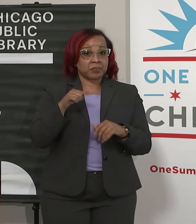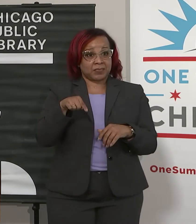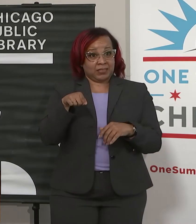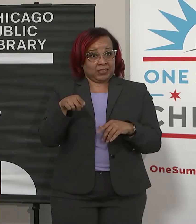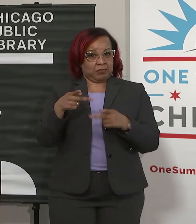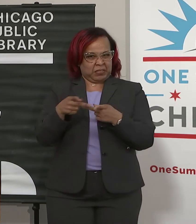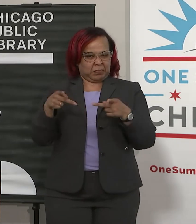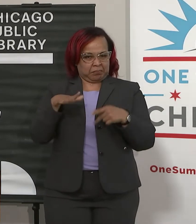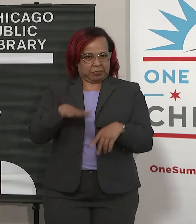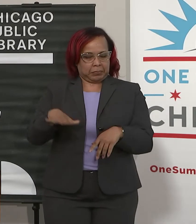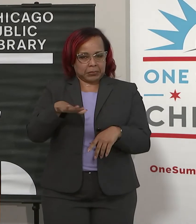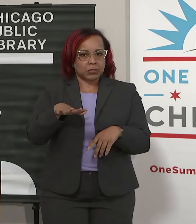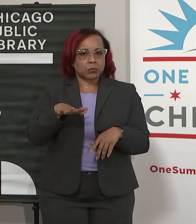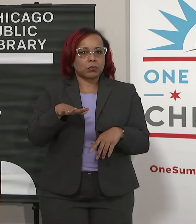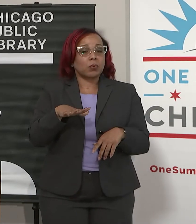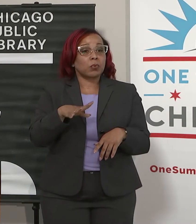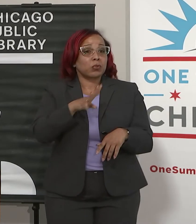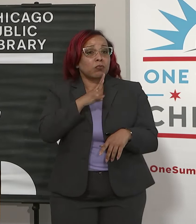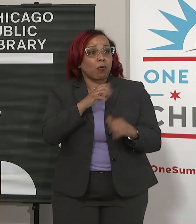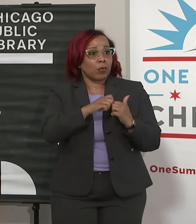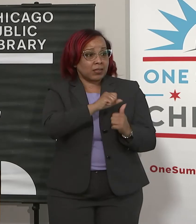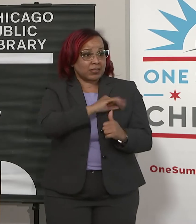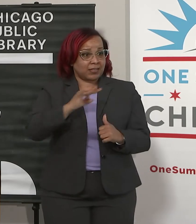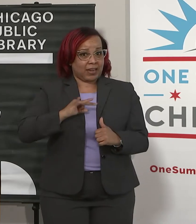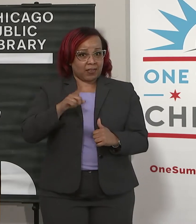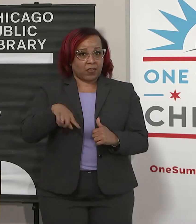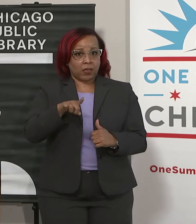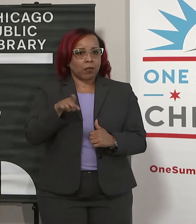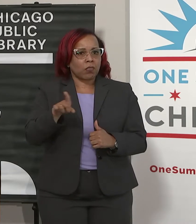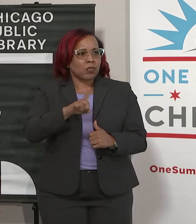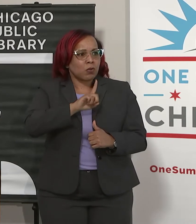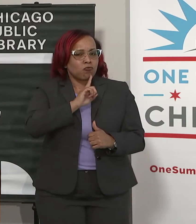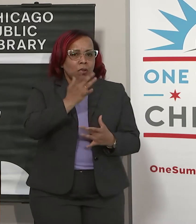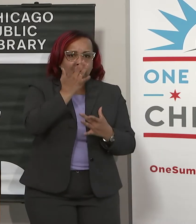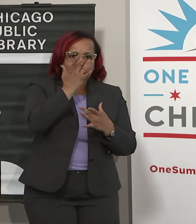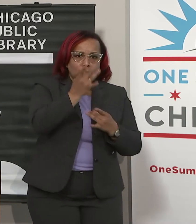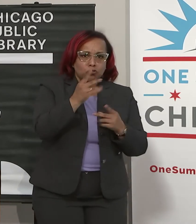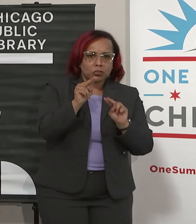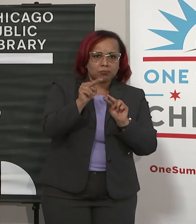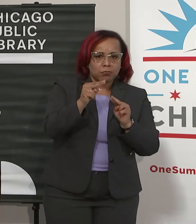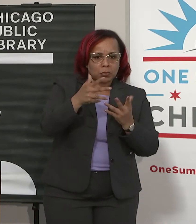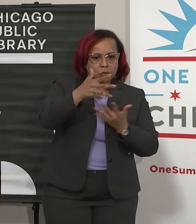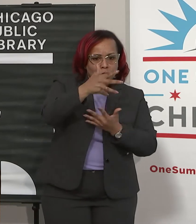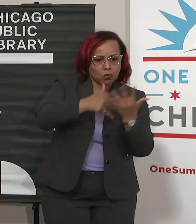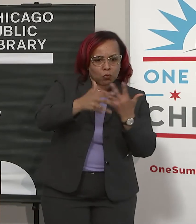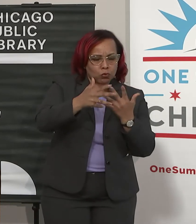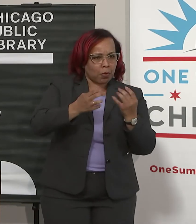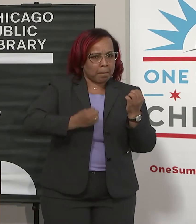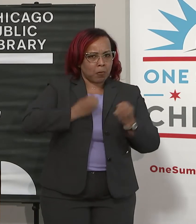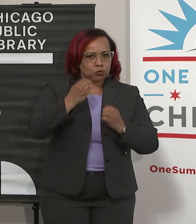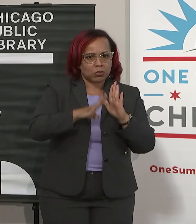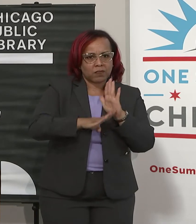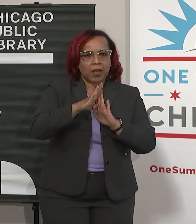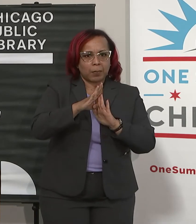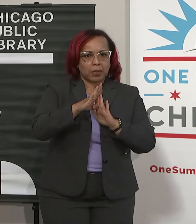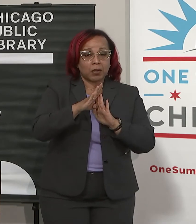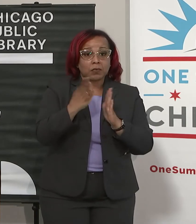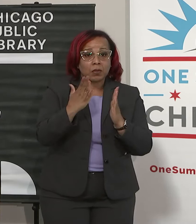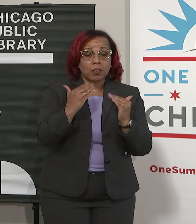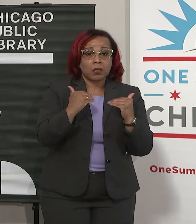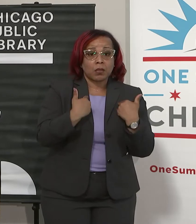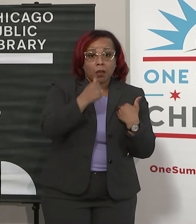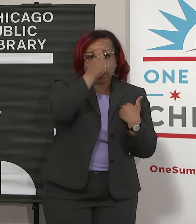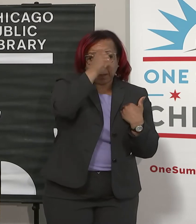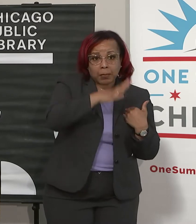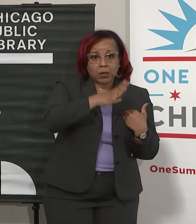space where talking to staff there, they're really interested in the social emotional development of the young men